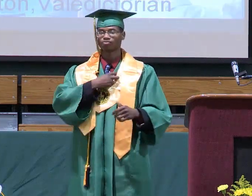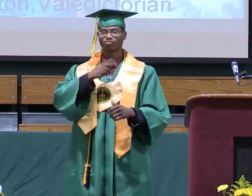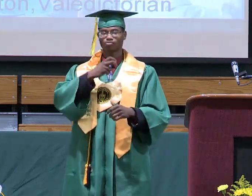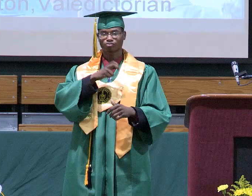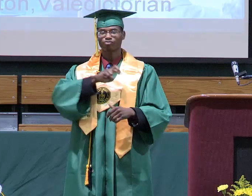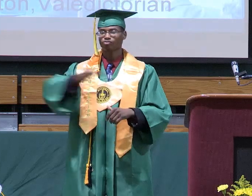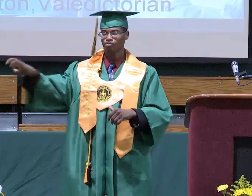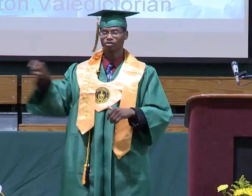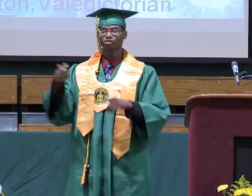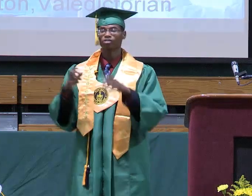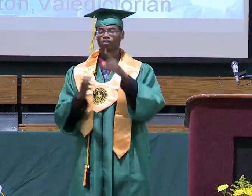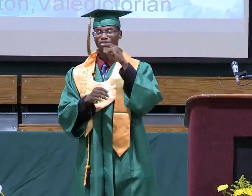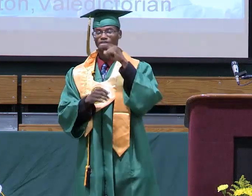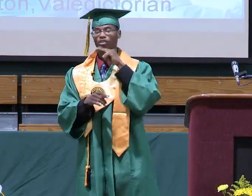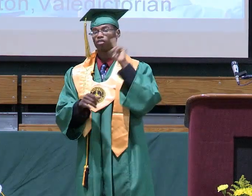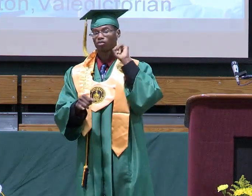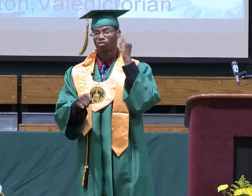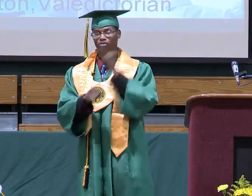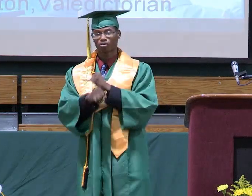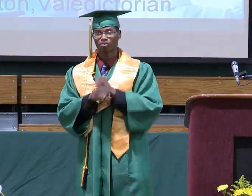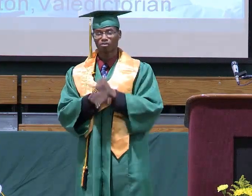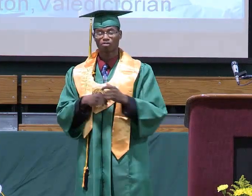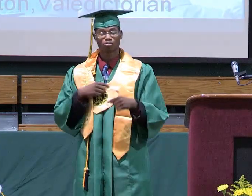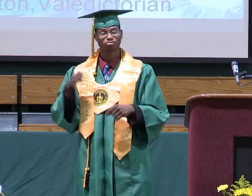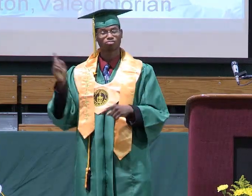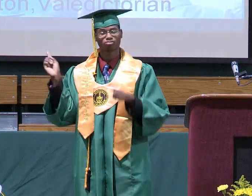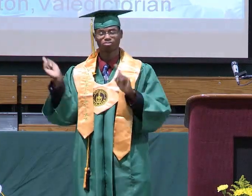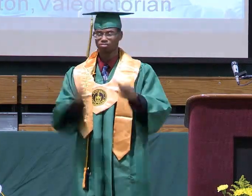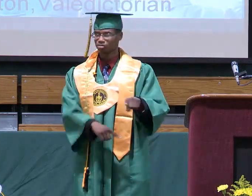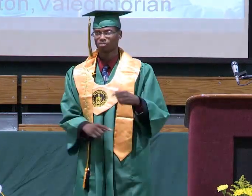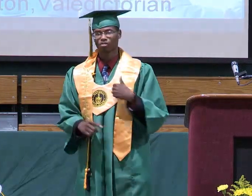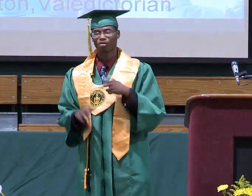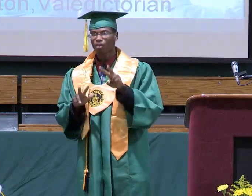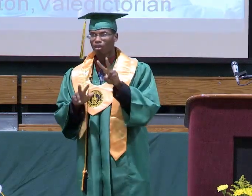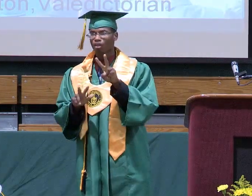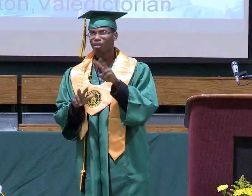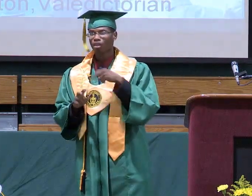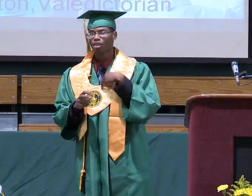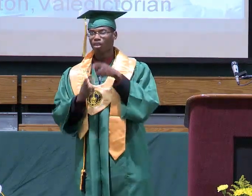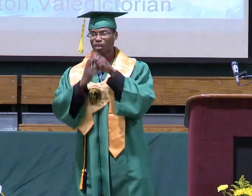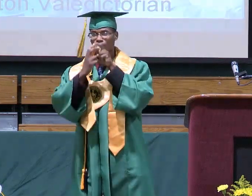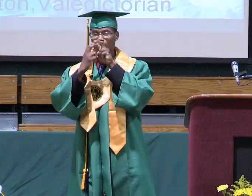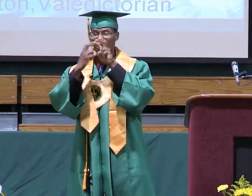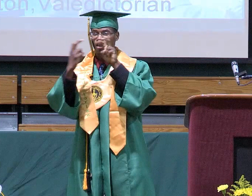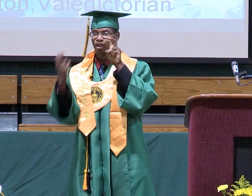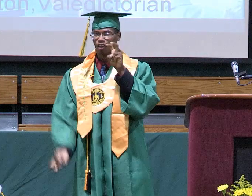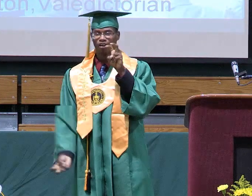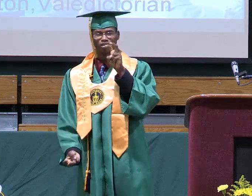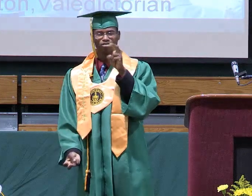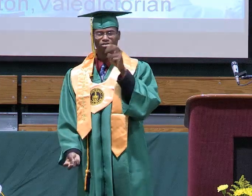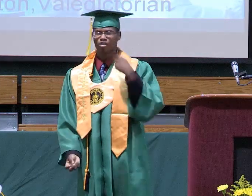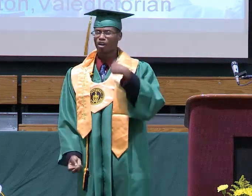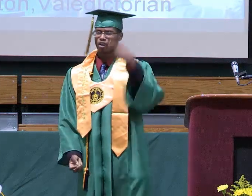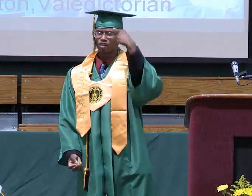And I was unhappy there. When I came to the School for the Deaf, I was just simply